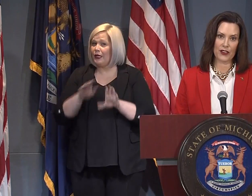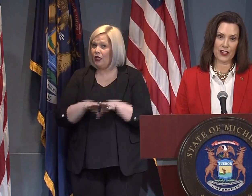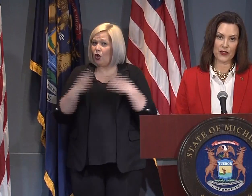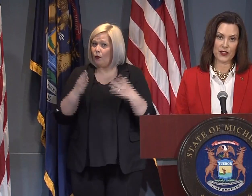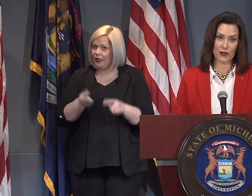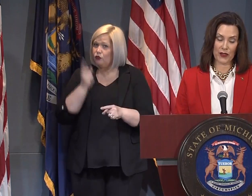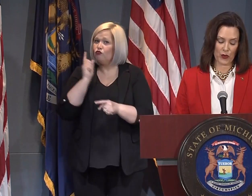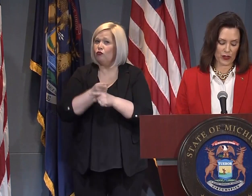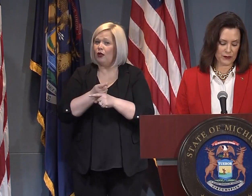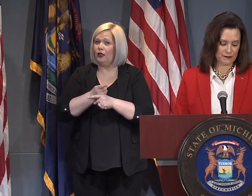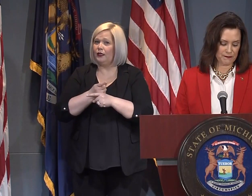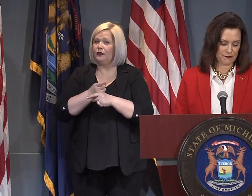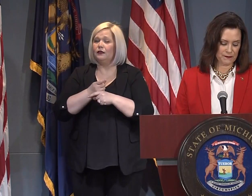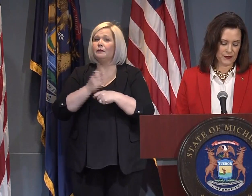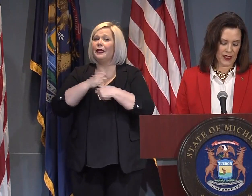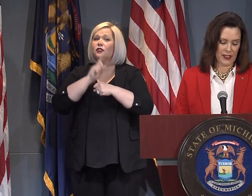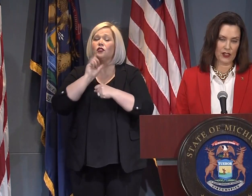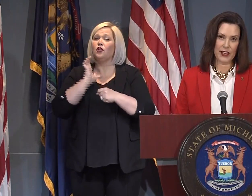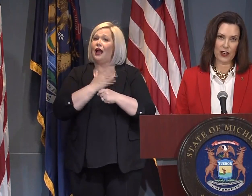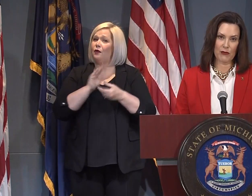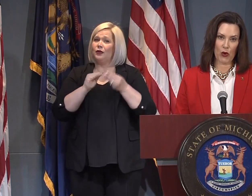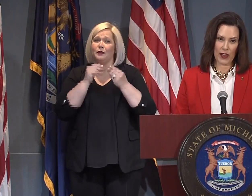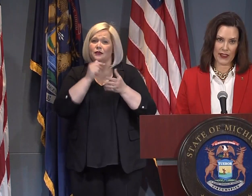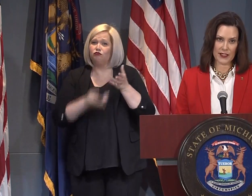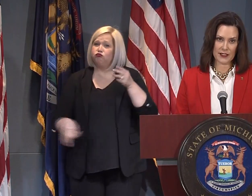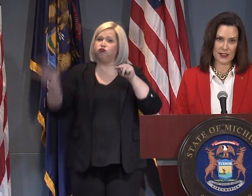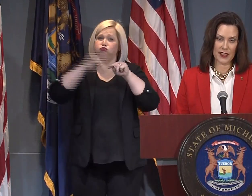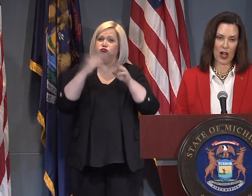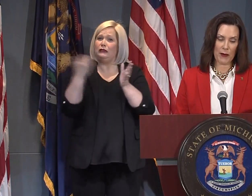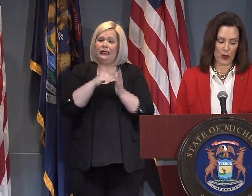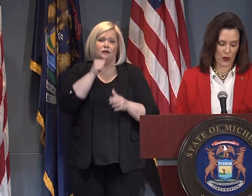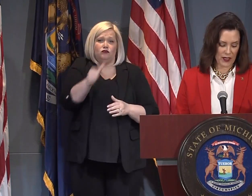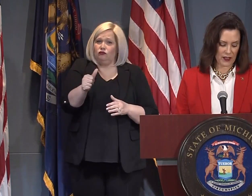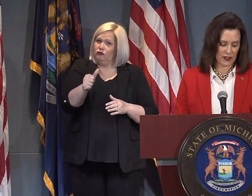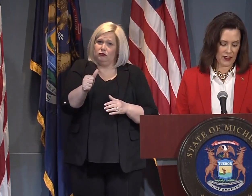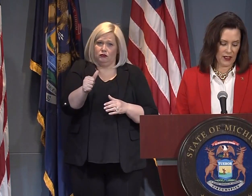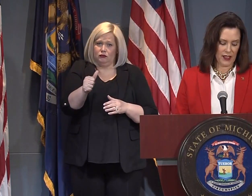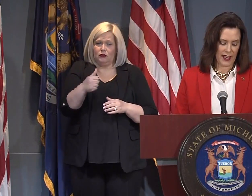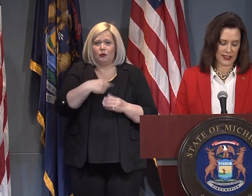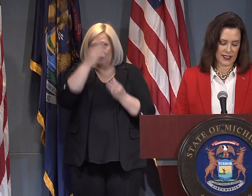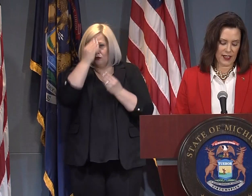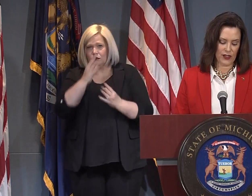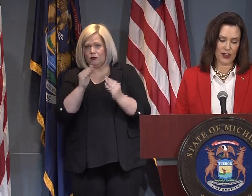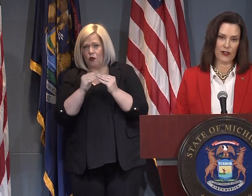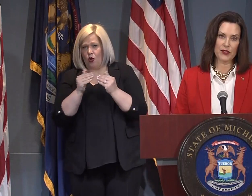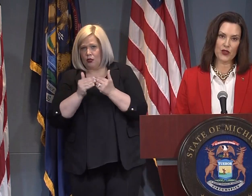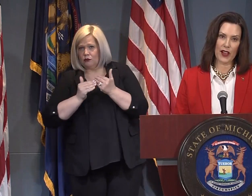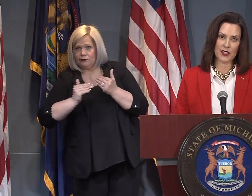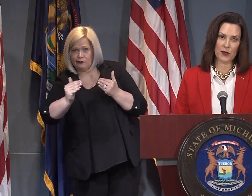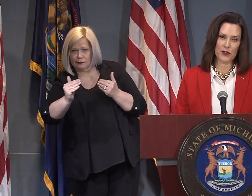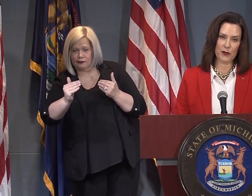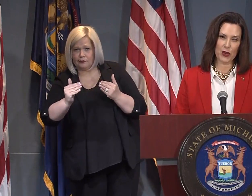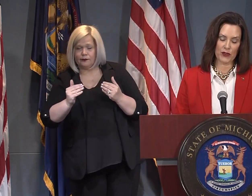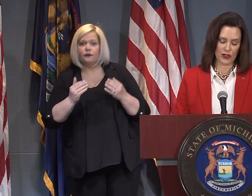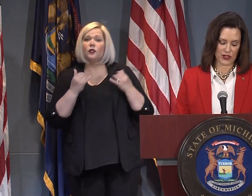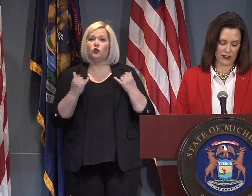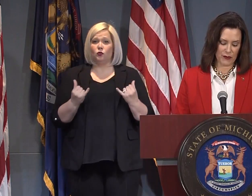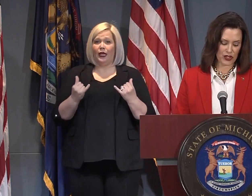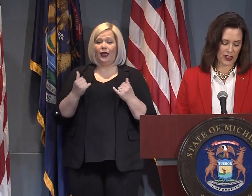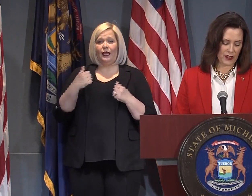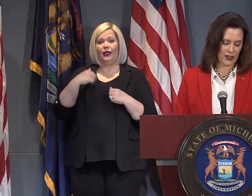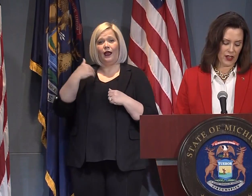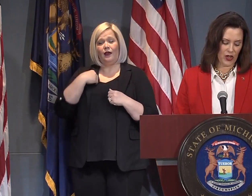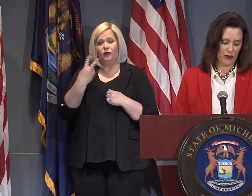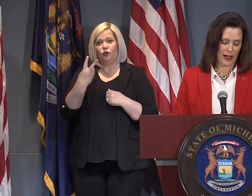in other countries around the world. You'll hear more on this in the coming week, And today you'll hear from two experts from the University